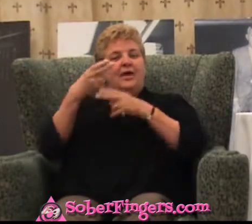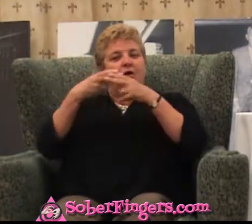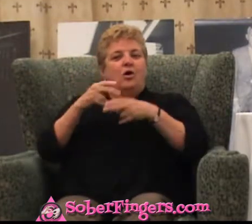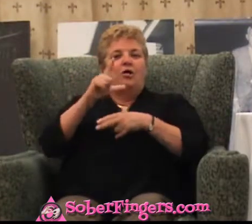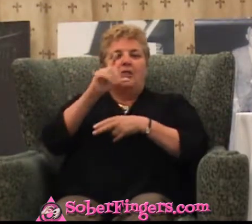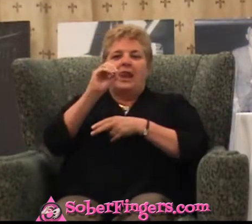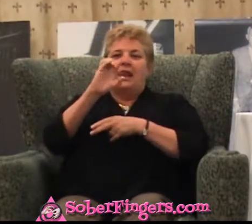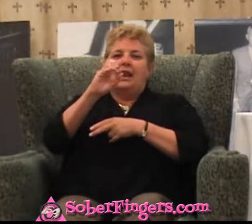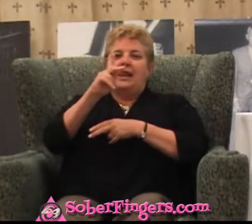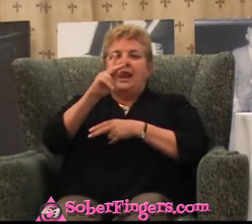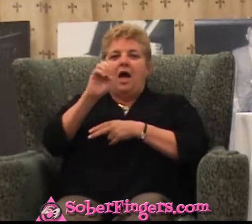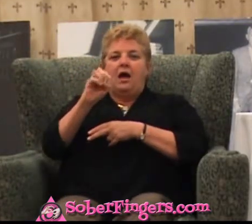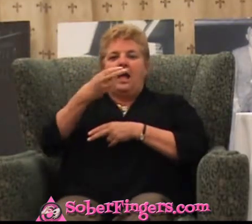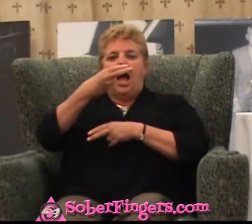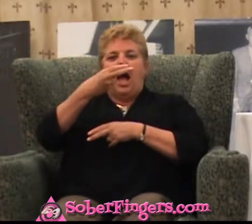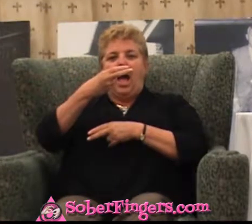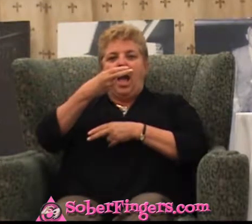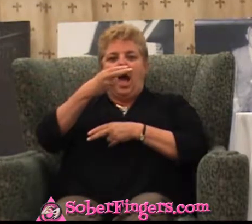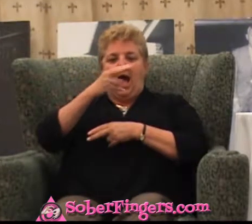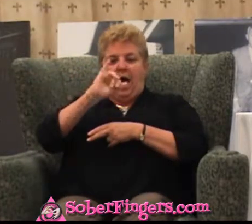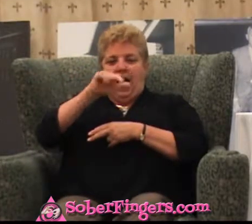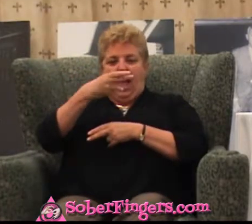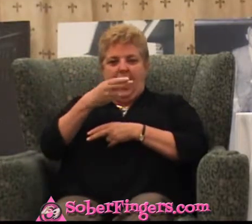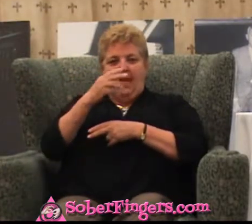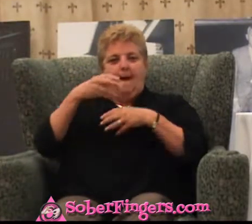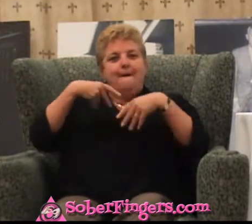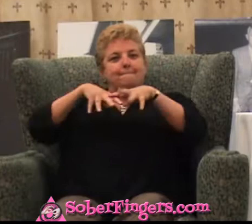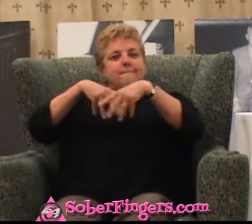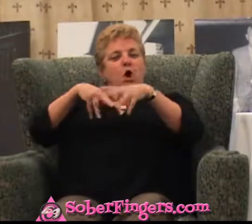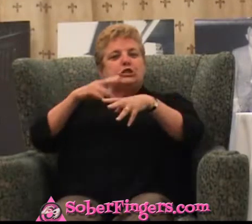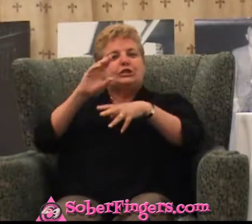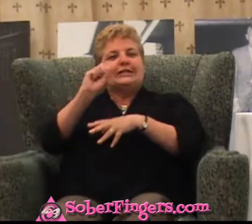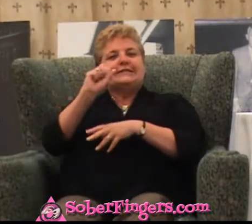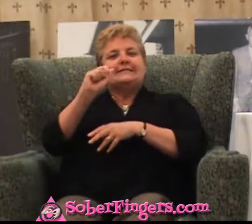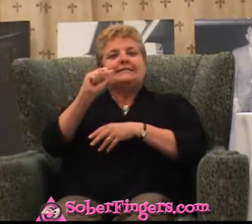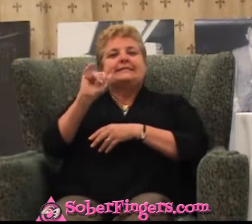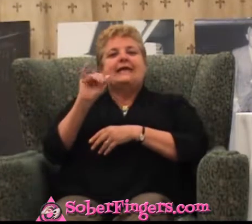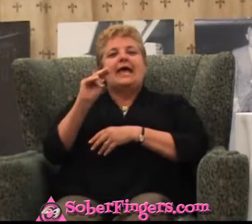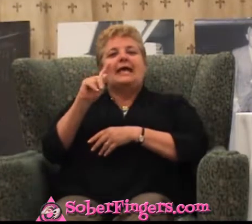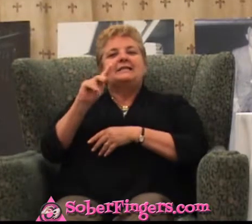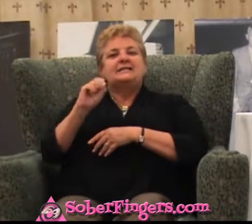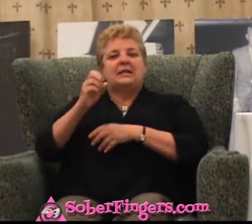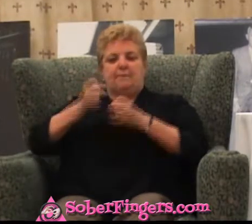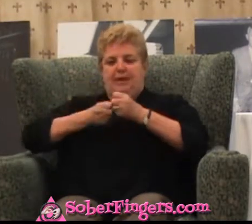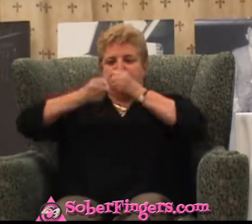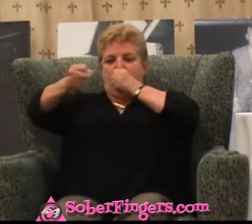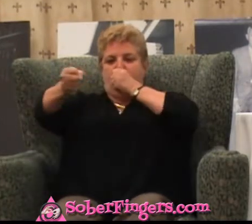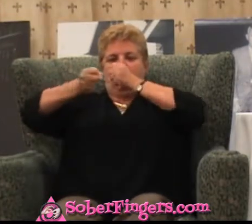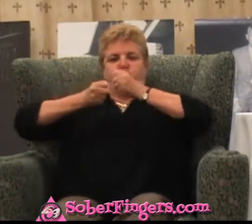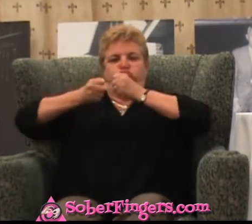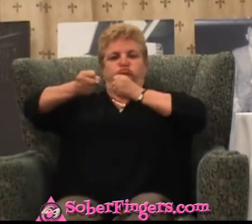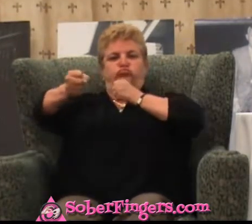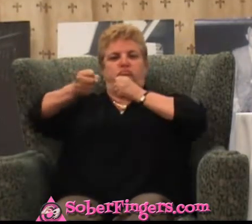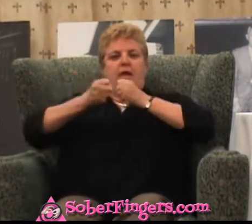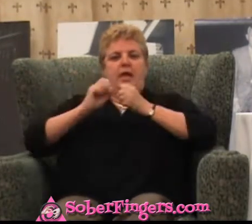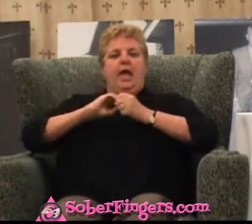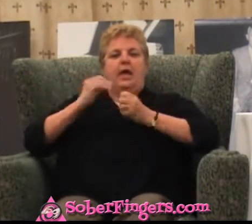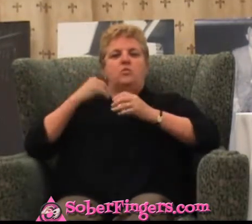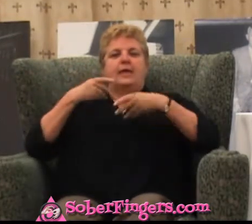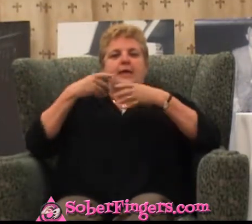Marching Saints. And I played trombone and marched in what we called the front rank of the band. We marched in the Rose Parade. We raised